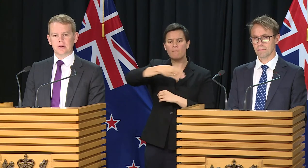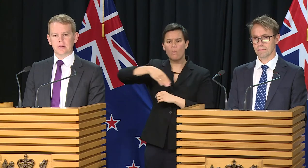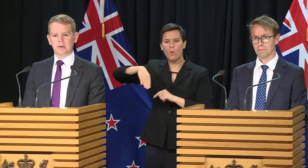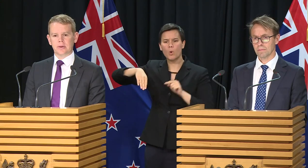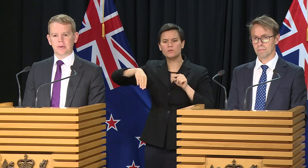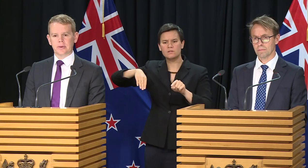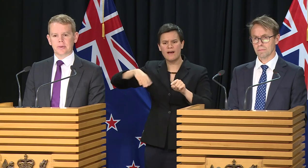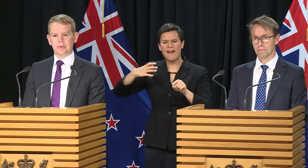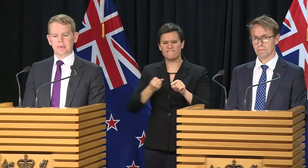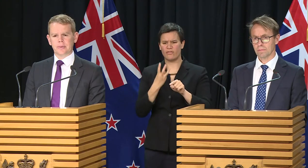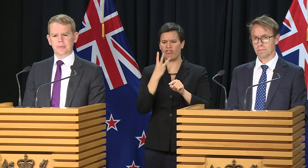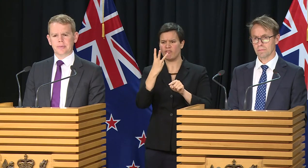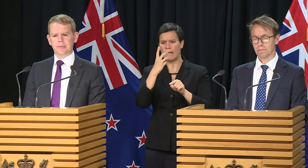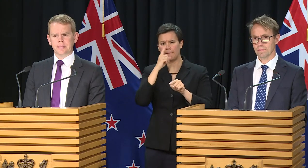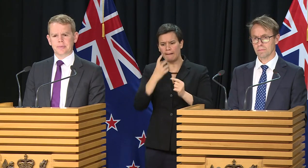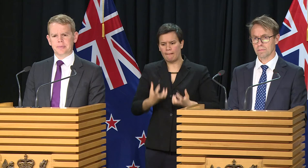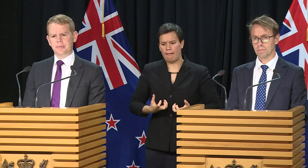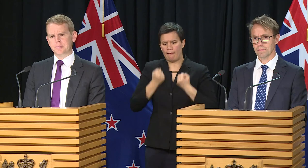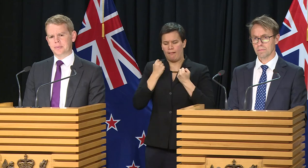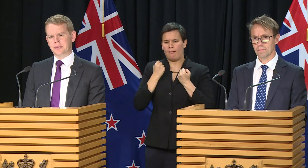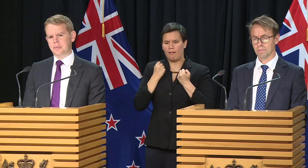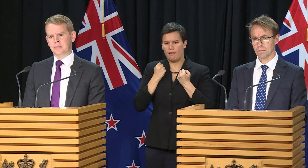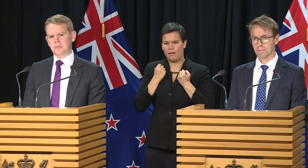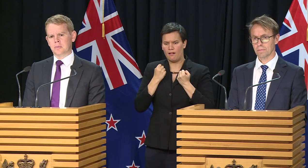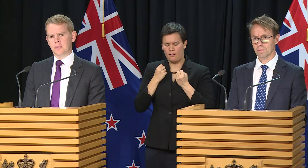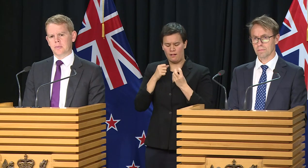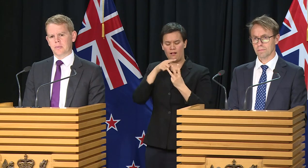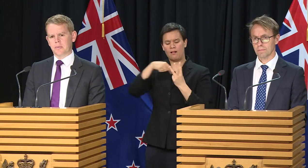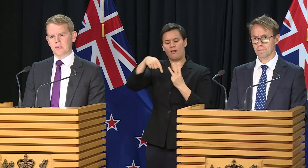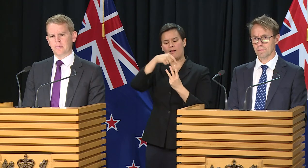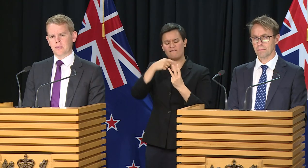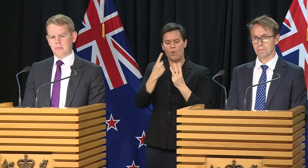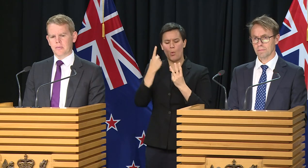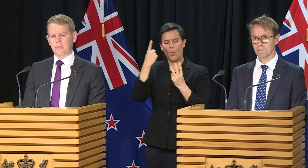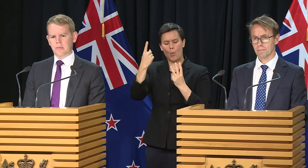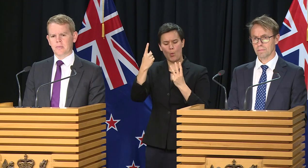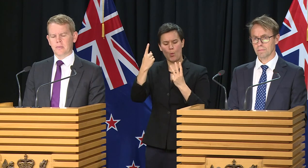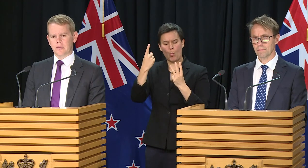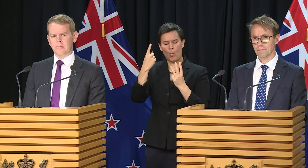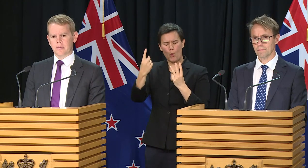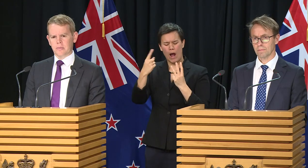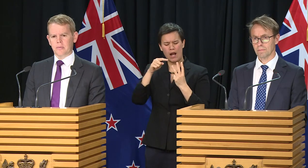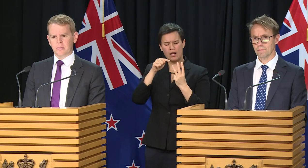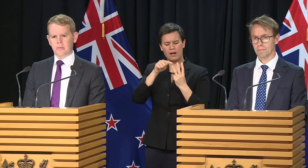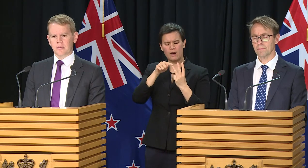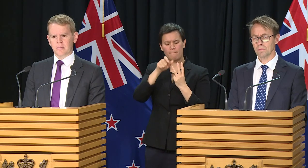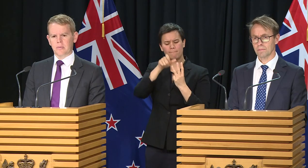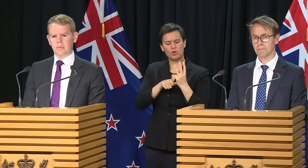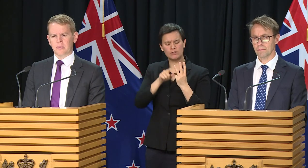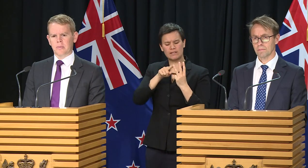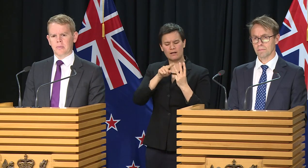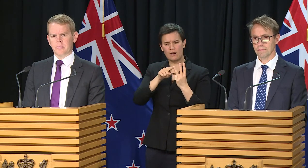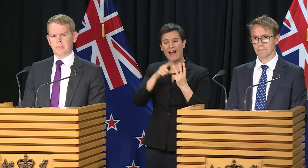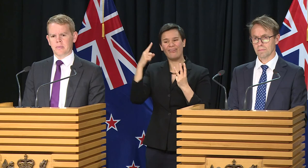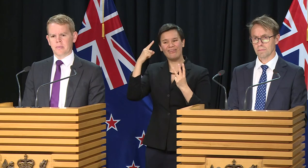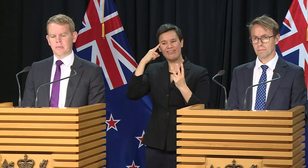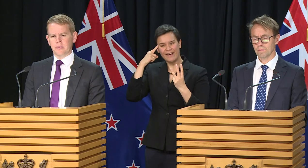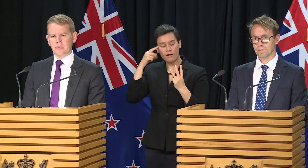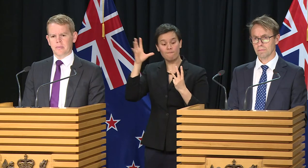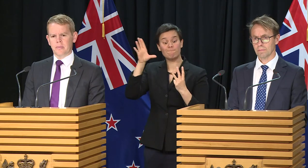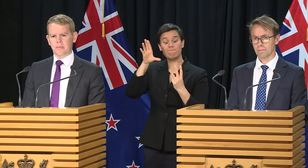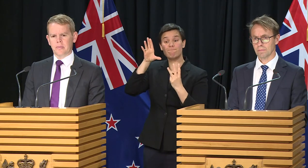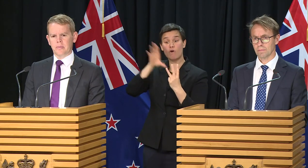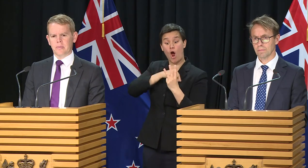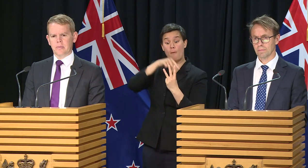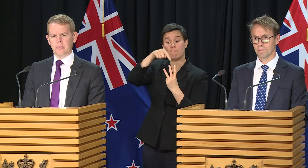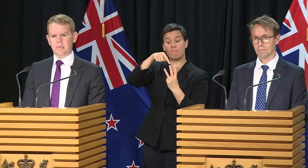question around whether one of them had been infected by being within a metre of the other for just a 3-minute period. Is there any more sort of